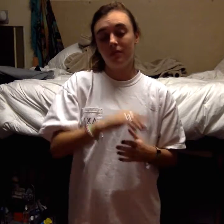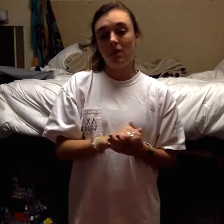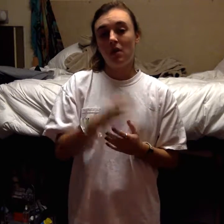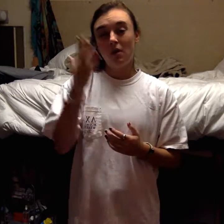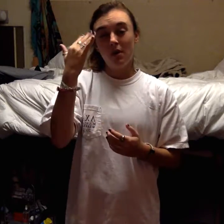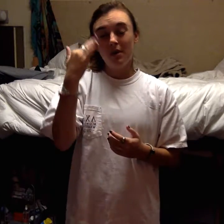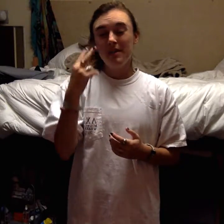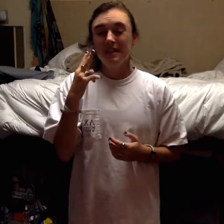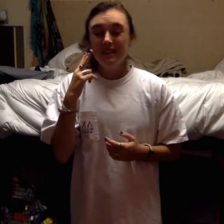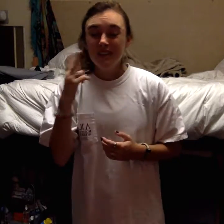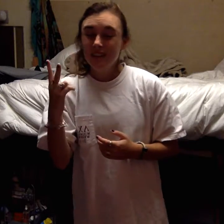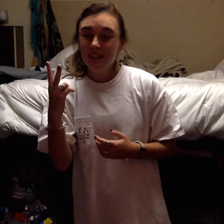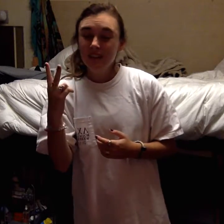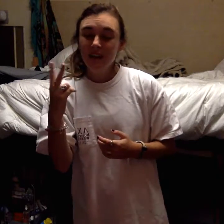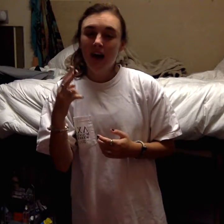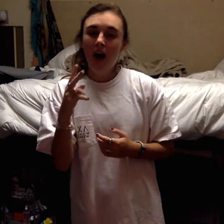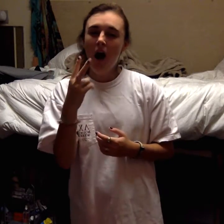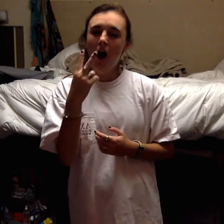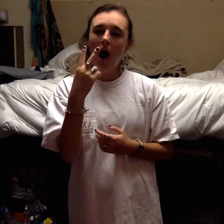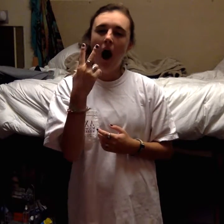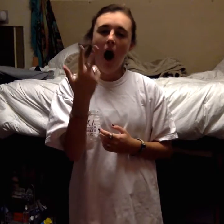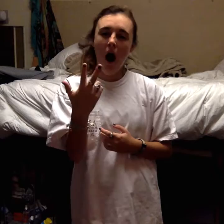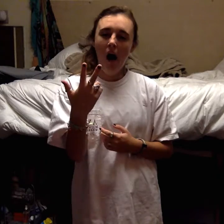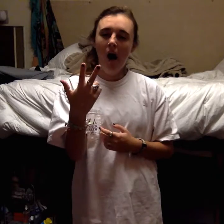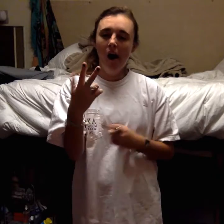not making transparent boxes.